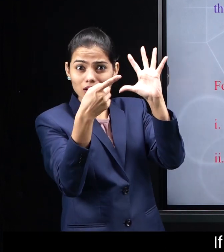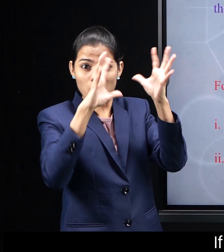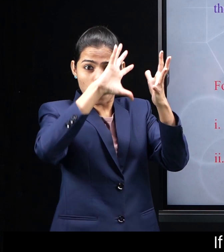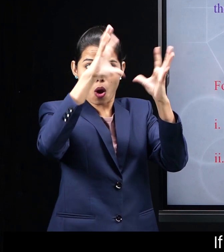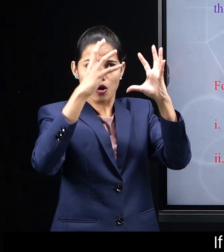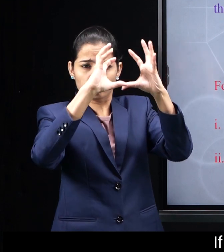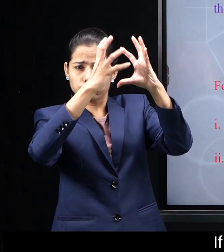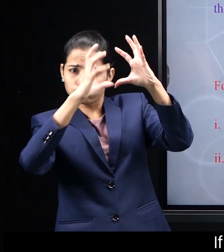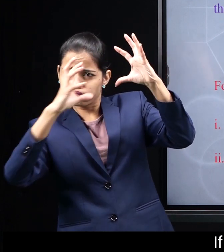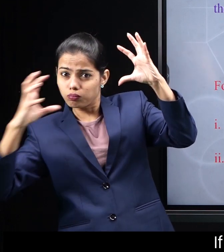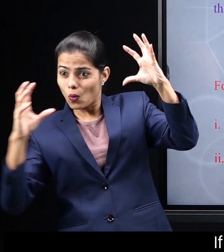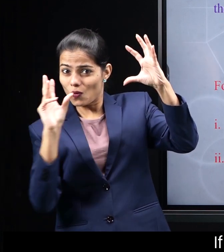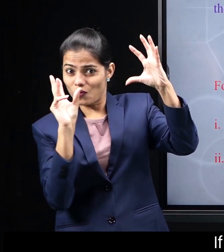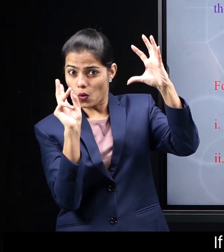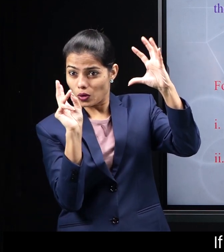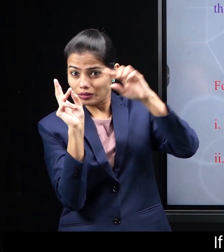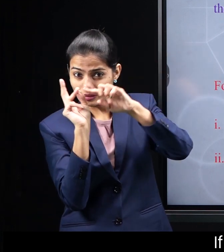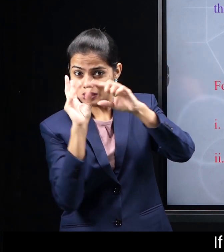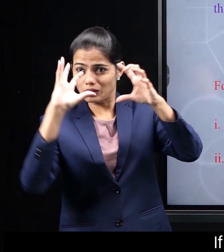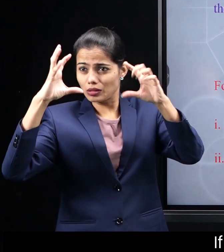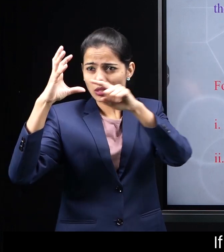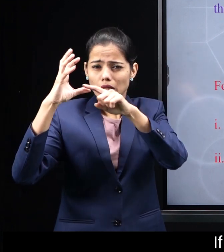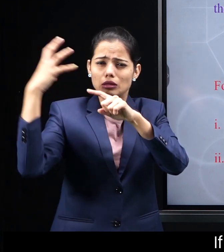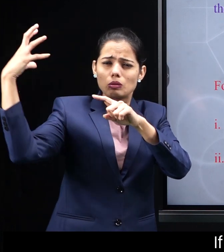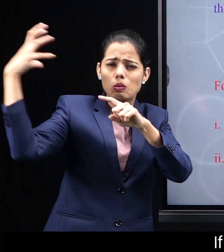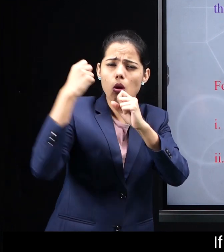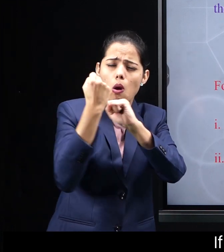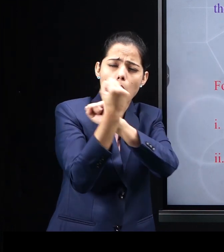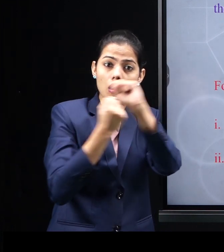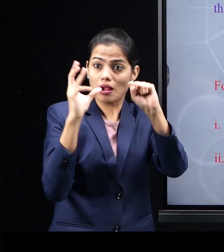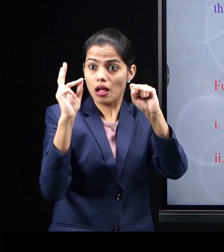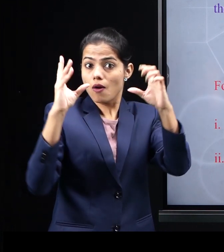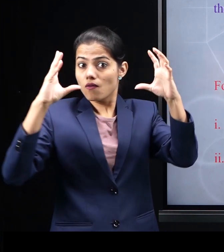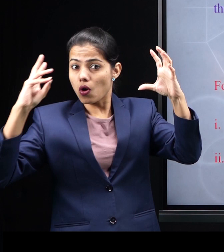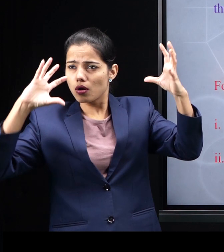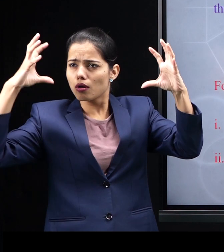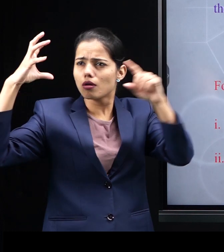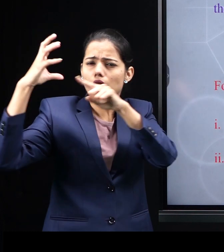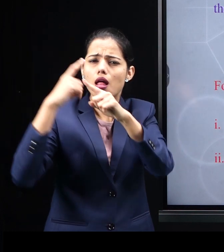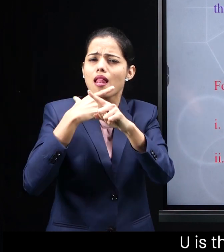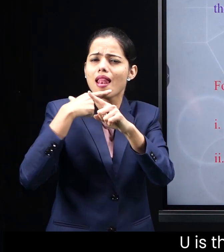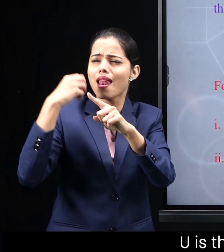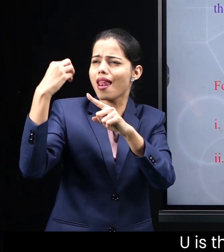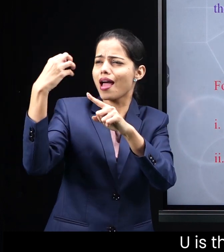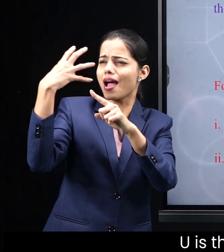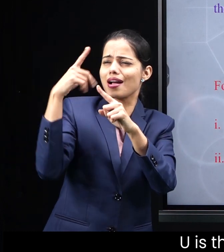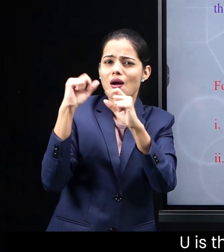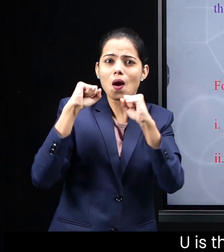Earth, Mars, Jupiter, then the universal set U is the planets of